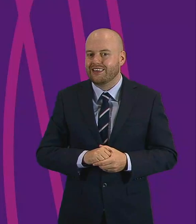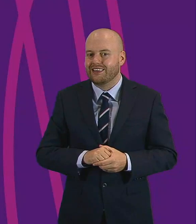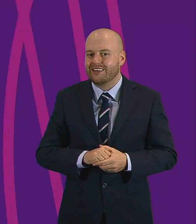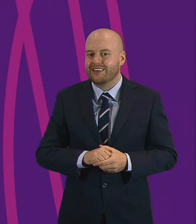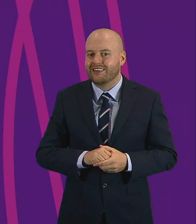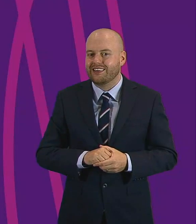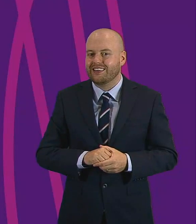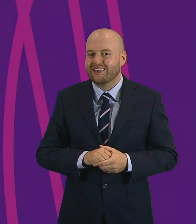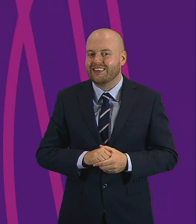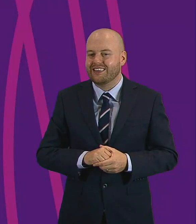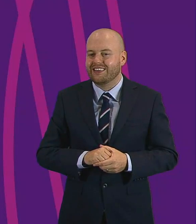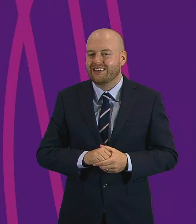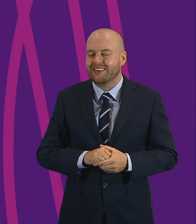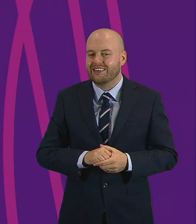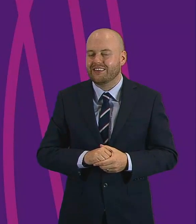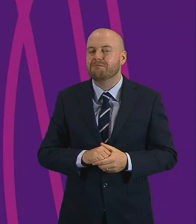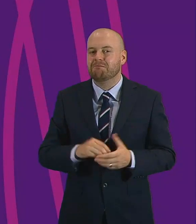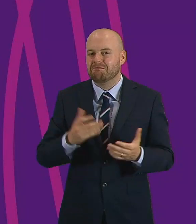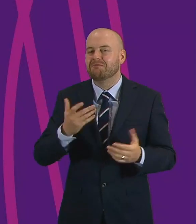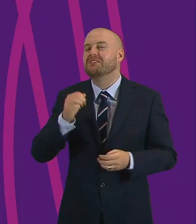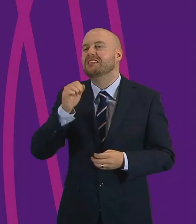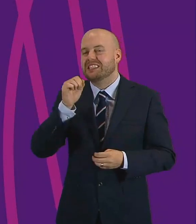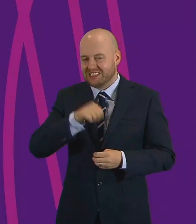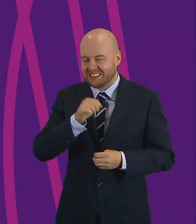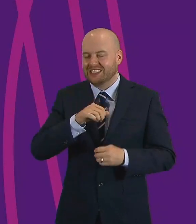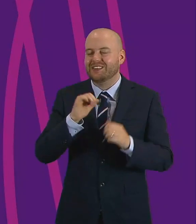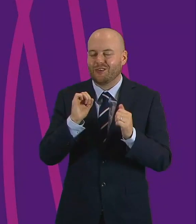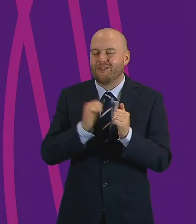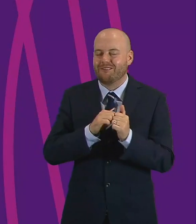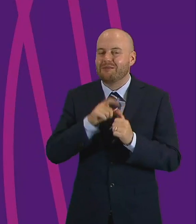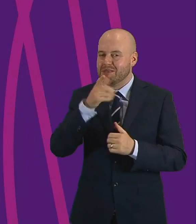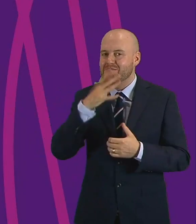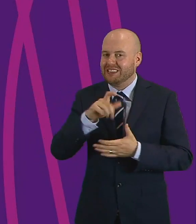Yes. Thank you. That is confirmed.